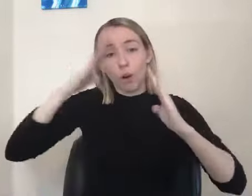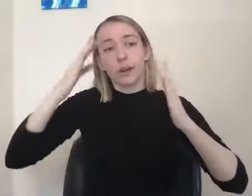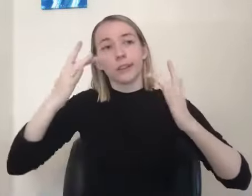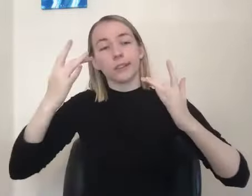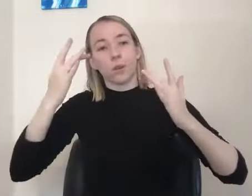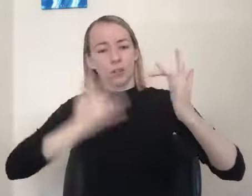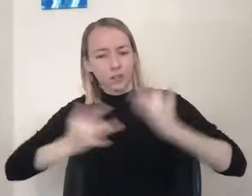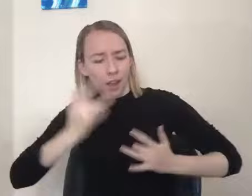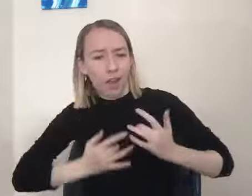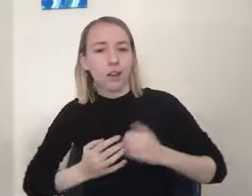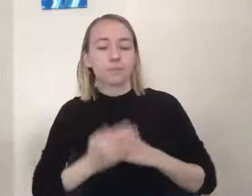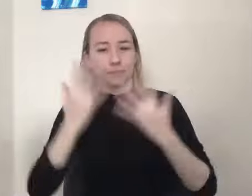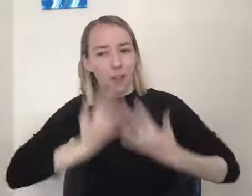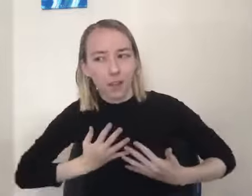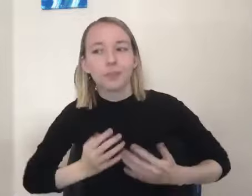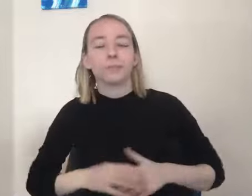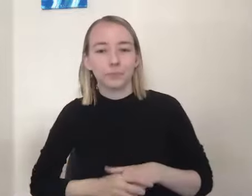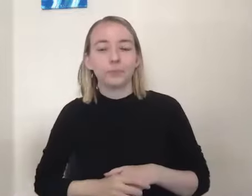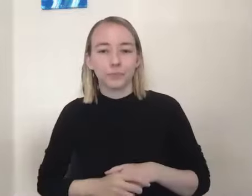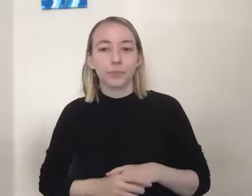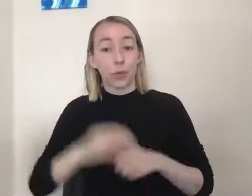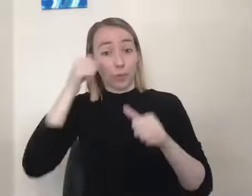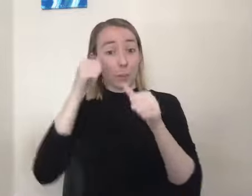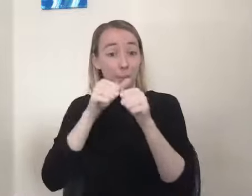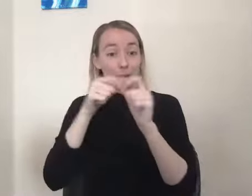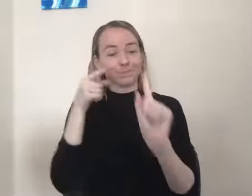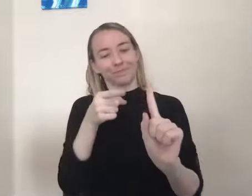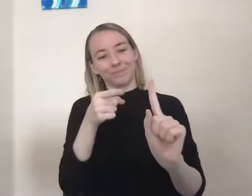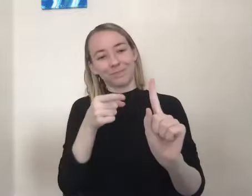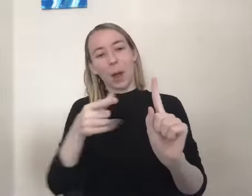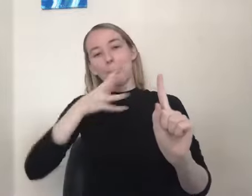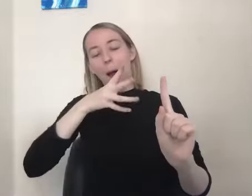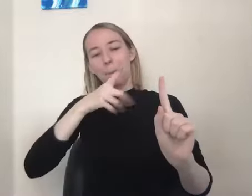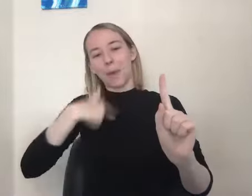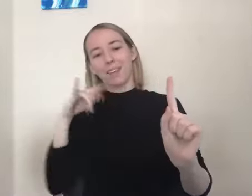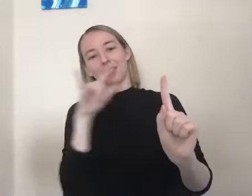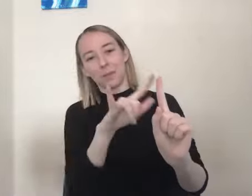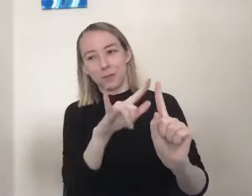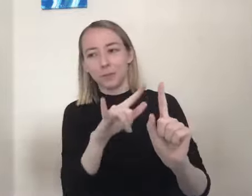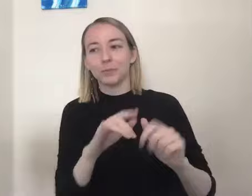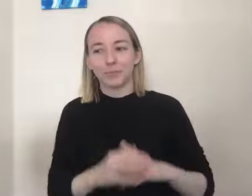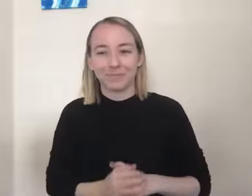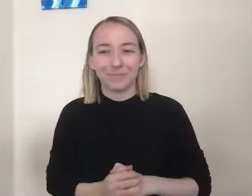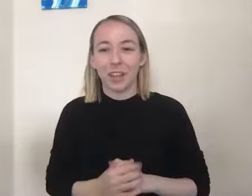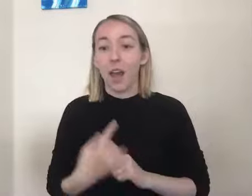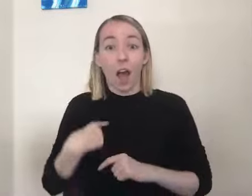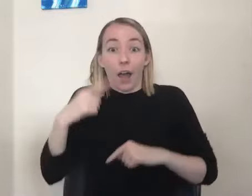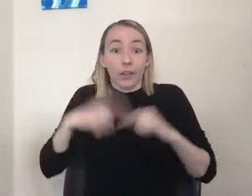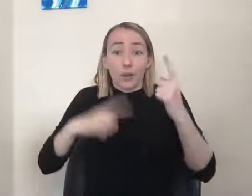say, don't take it bad or feel upset. I love you anyway. So if you're feeling worried or down, unwell or